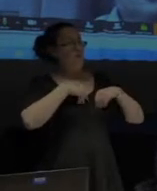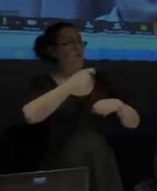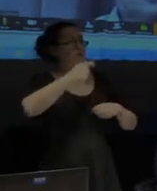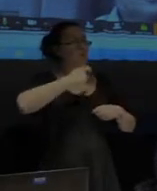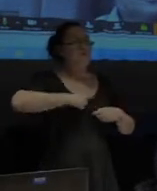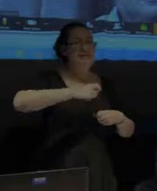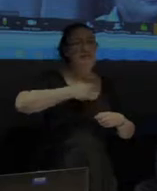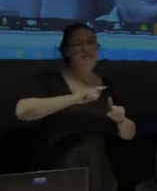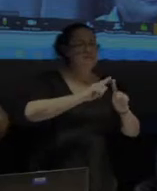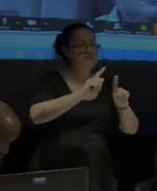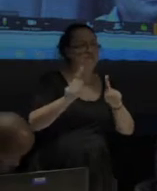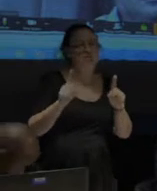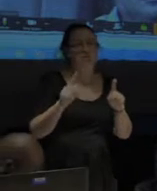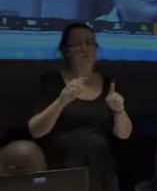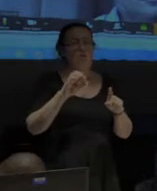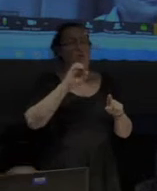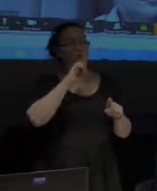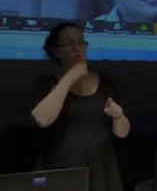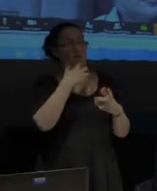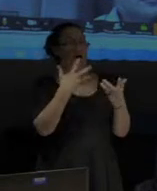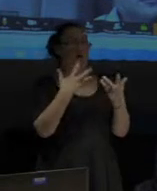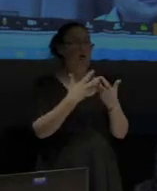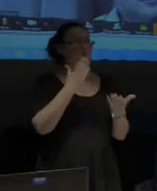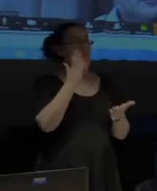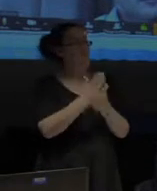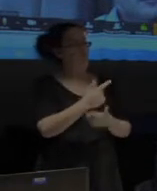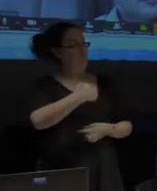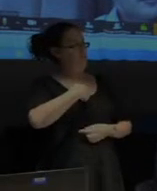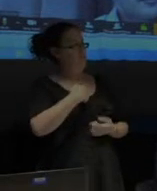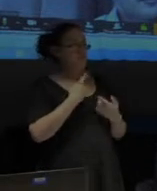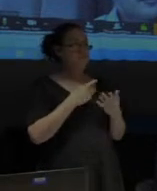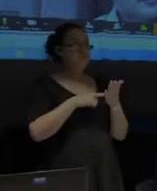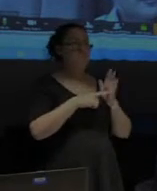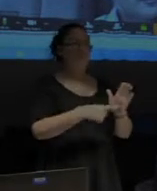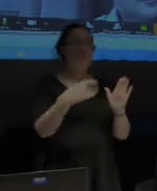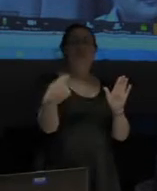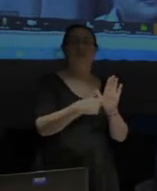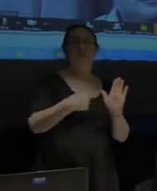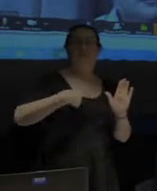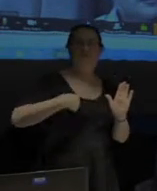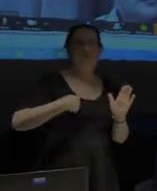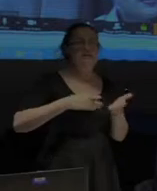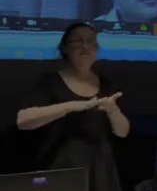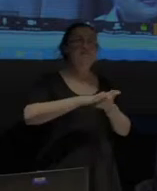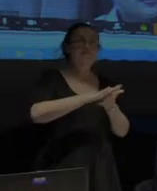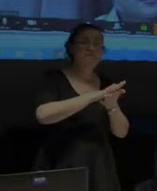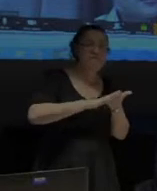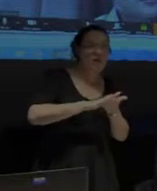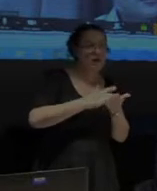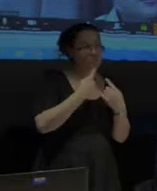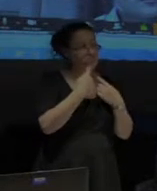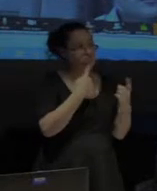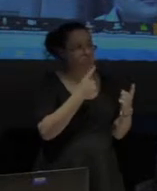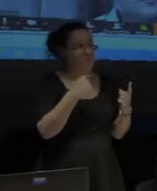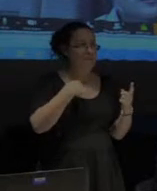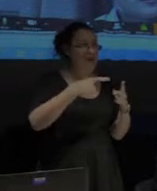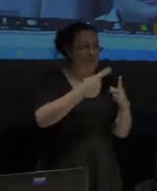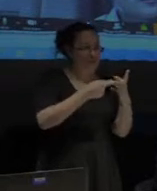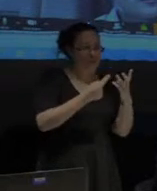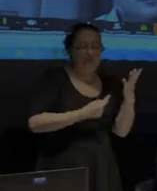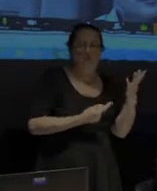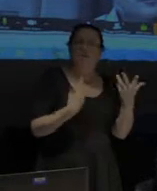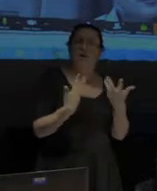populated world, struggle for space to identify themselves and who they are in that world and how they define themselves to others. So I think